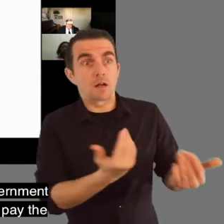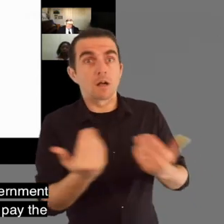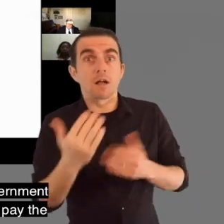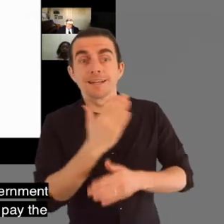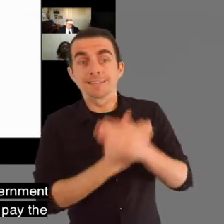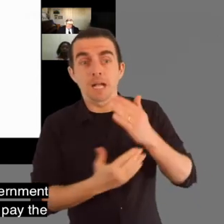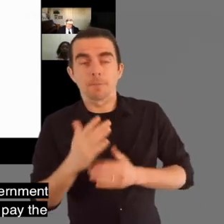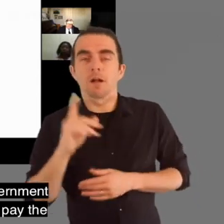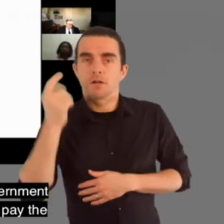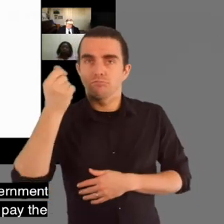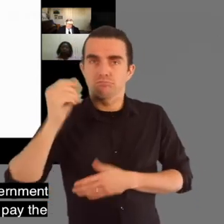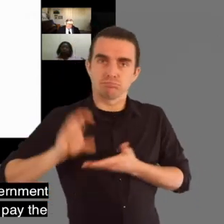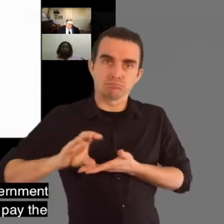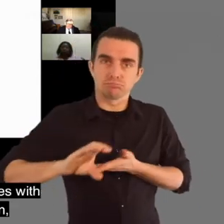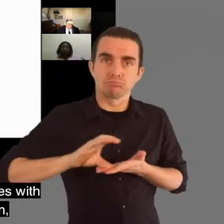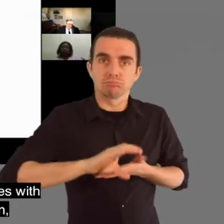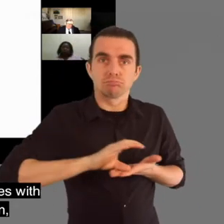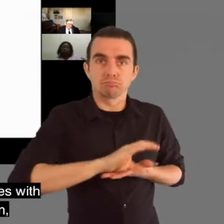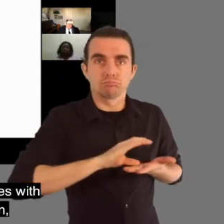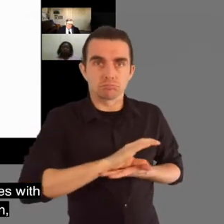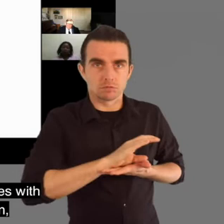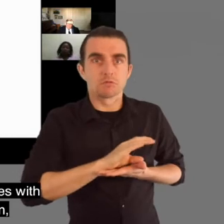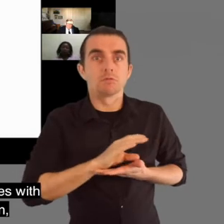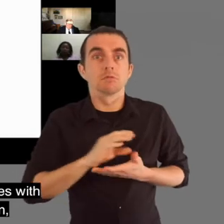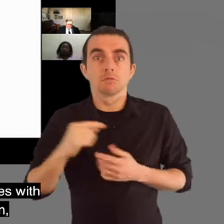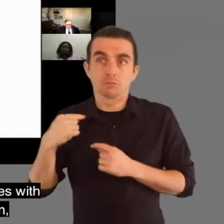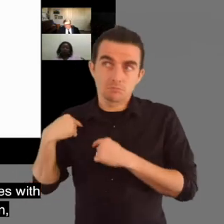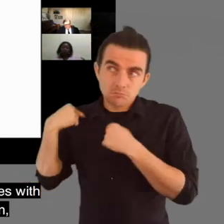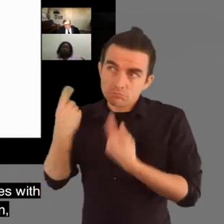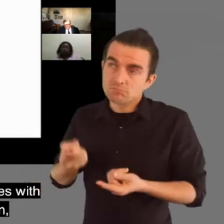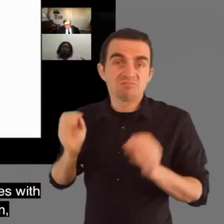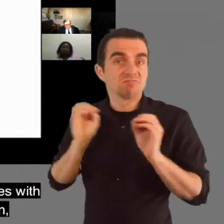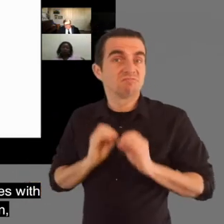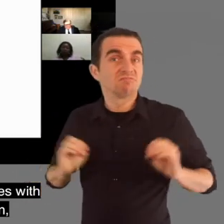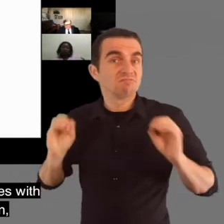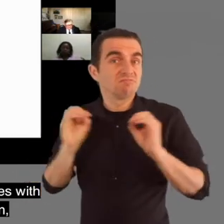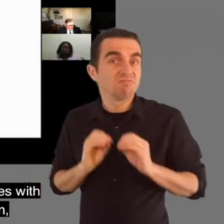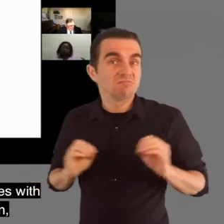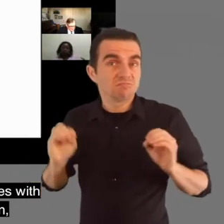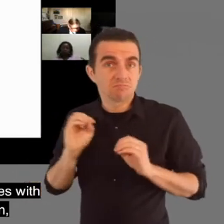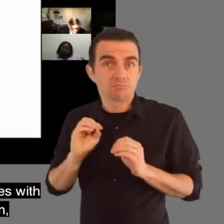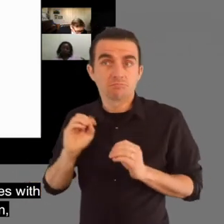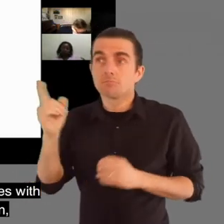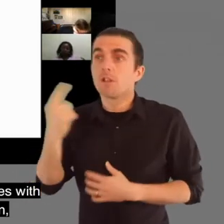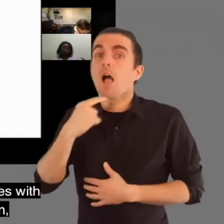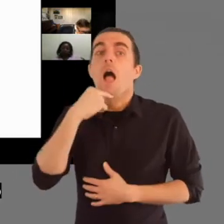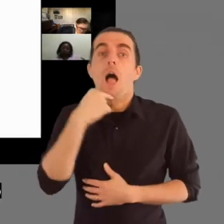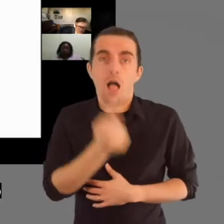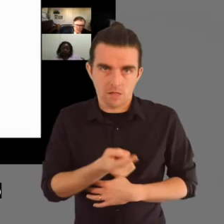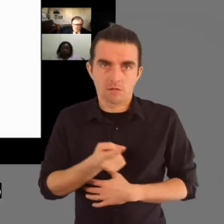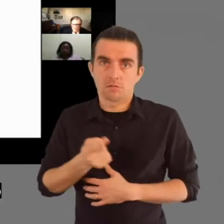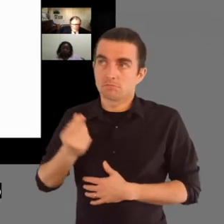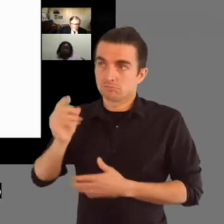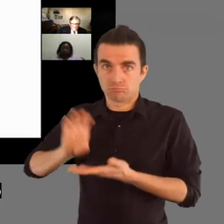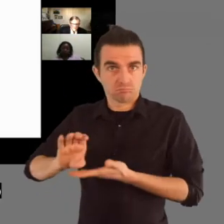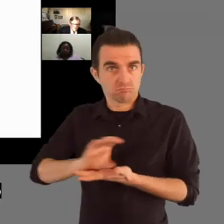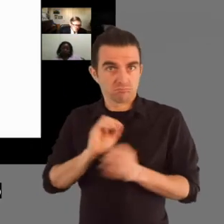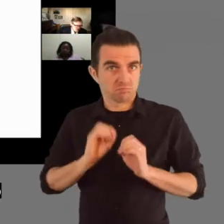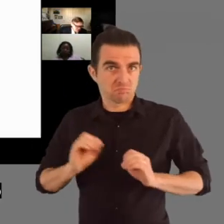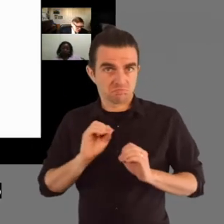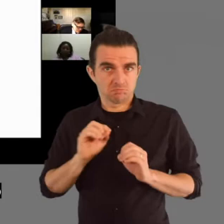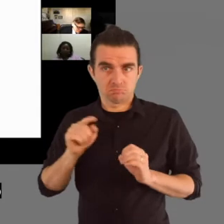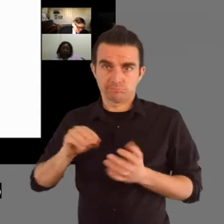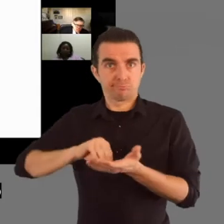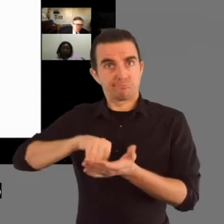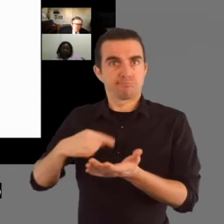pay the provident fund for the employees with disability in a corporation, but it has not